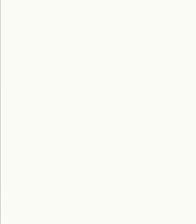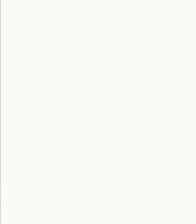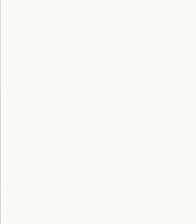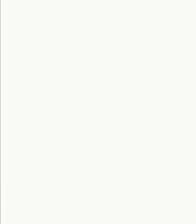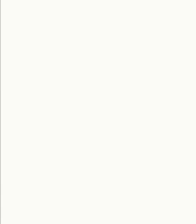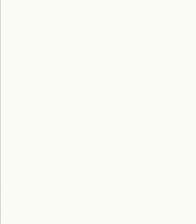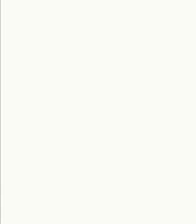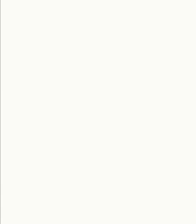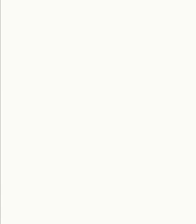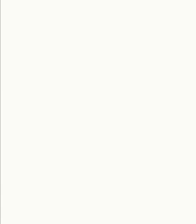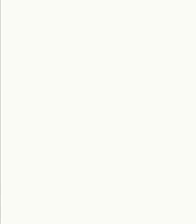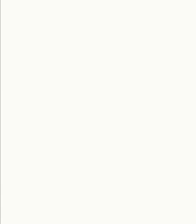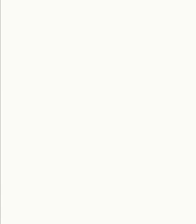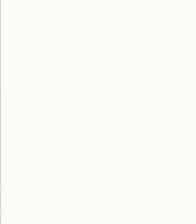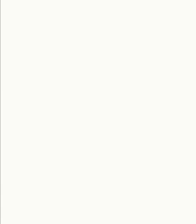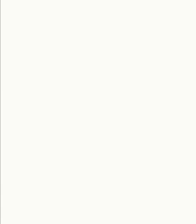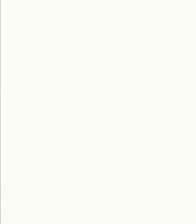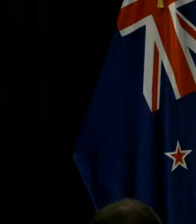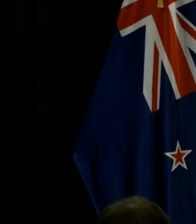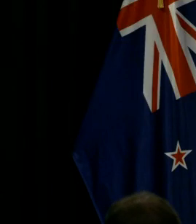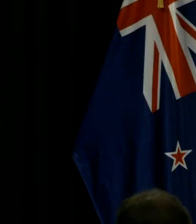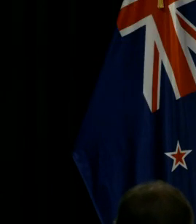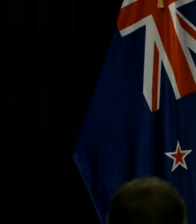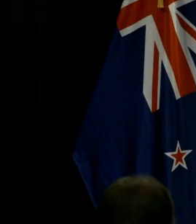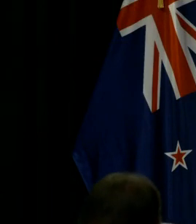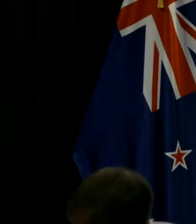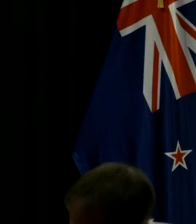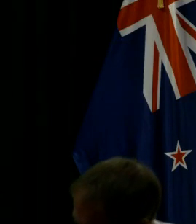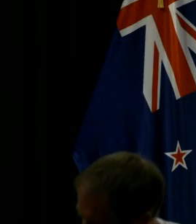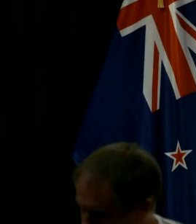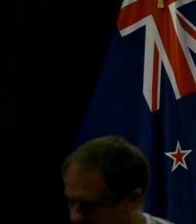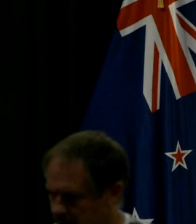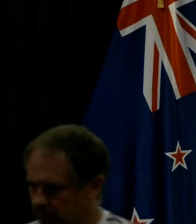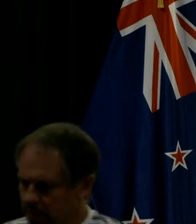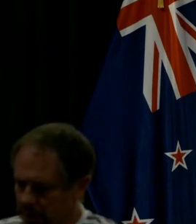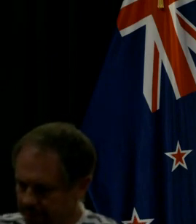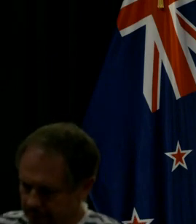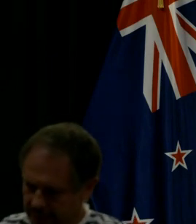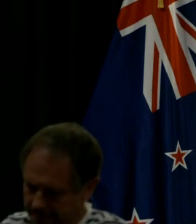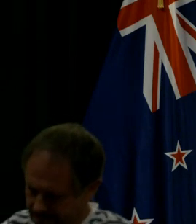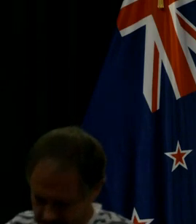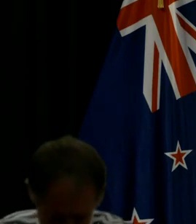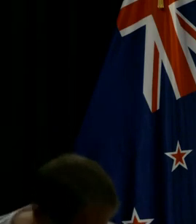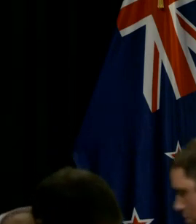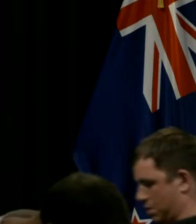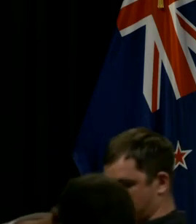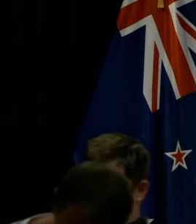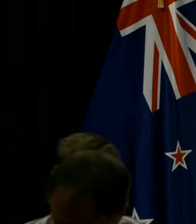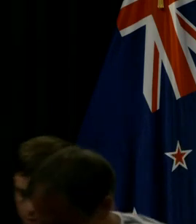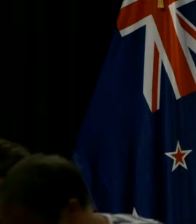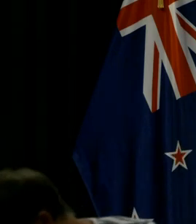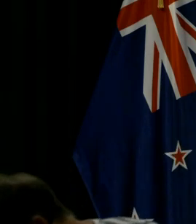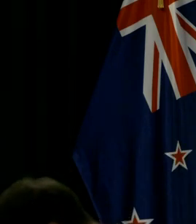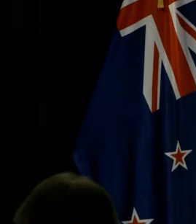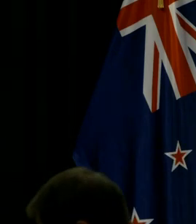reasons though, or people accessing essential services like supermarkets. There'll be more in our 3 p.m. news. And now,